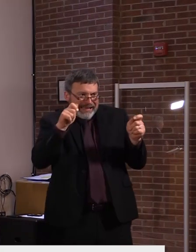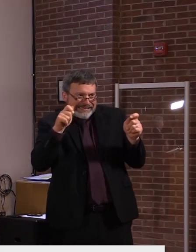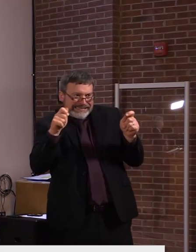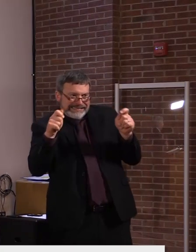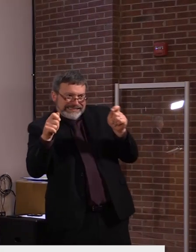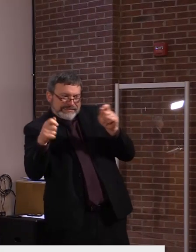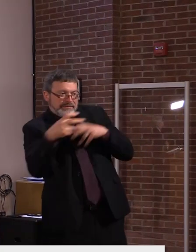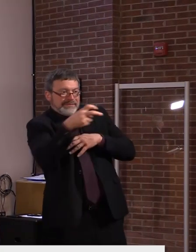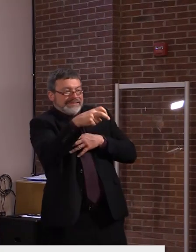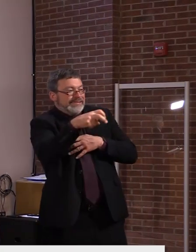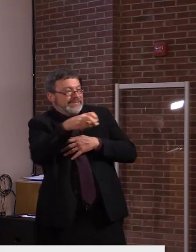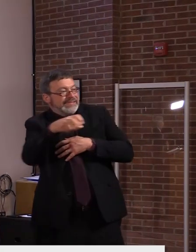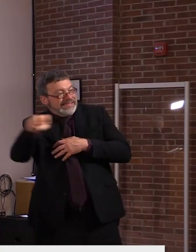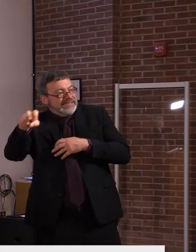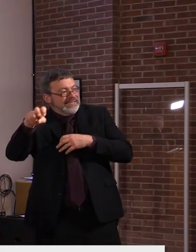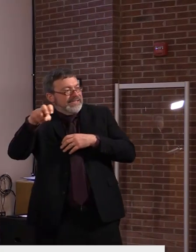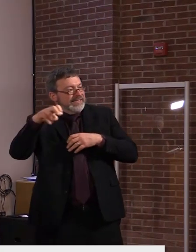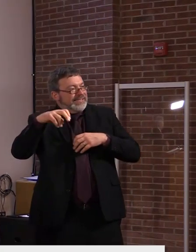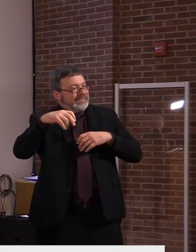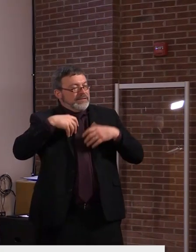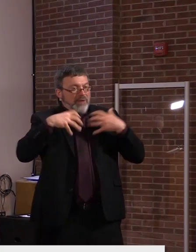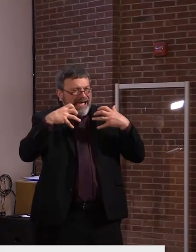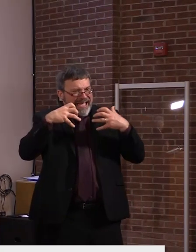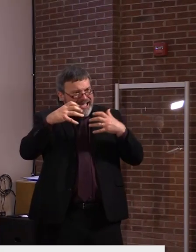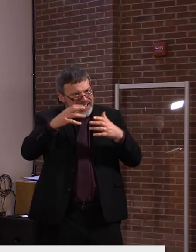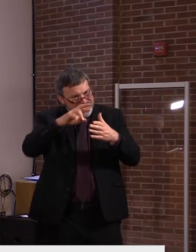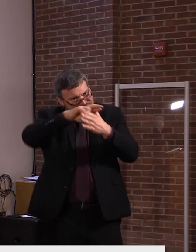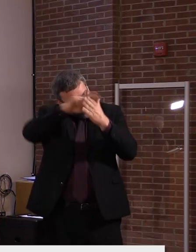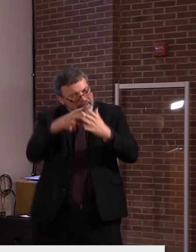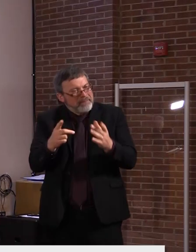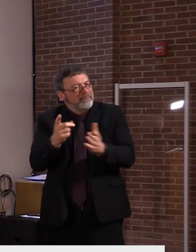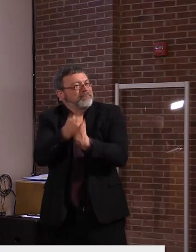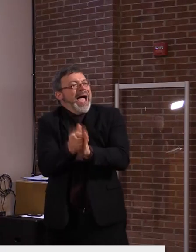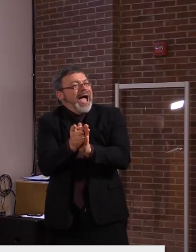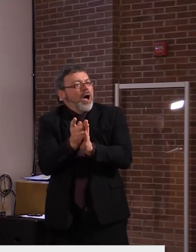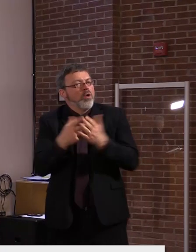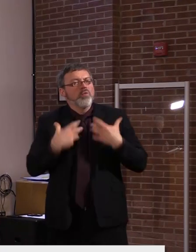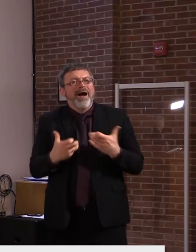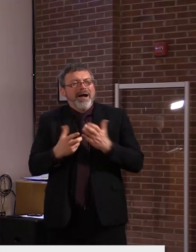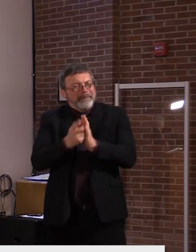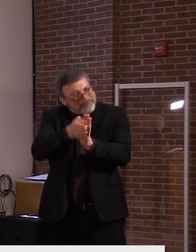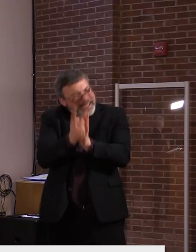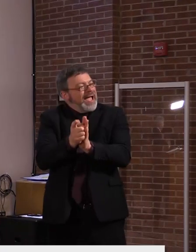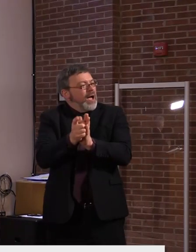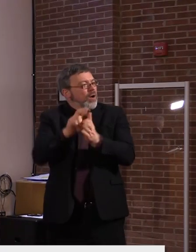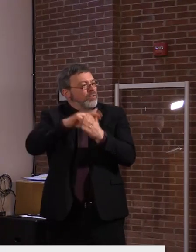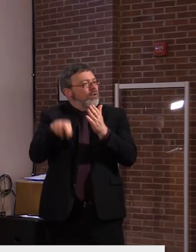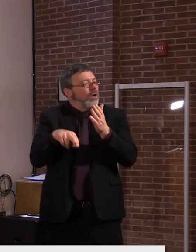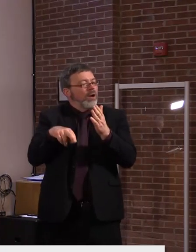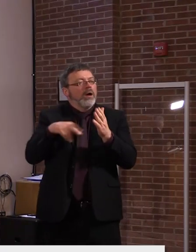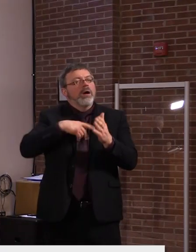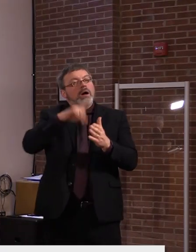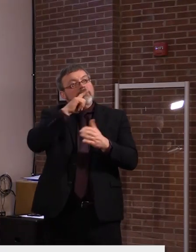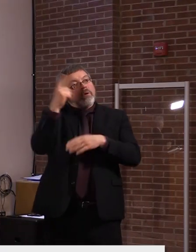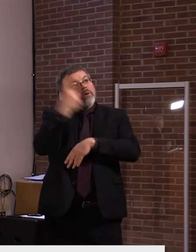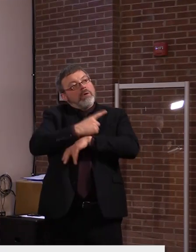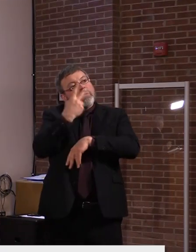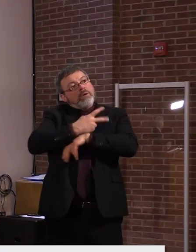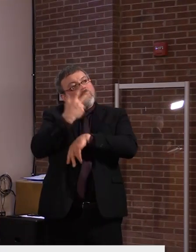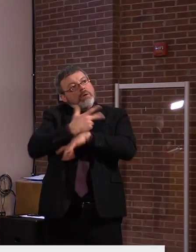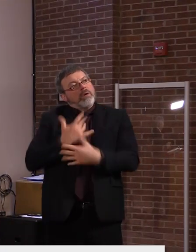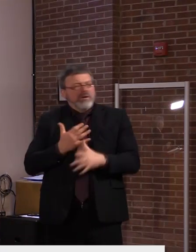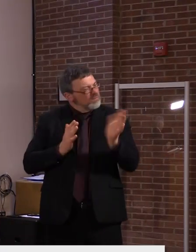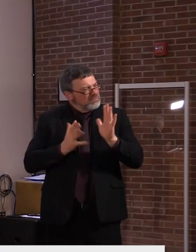be faster with faster results as we move with the different technologies that